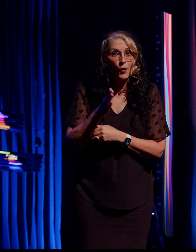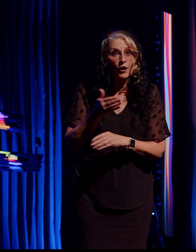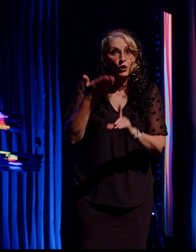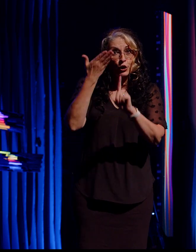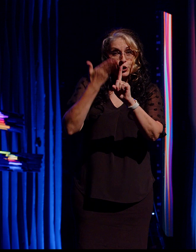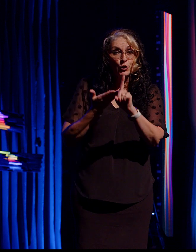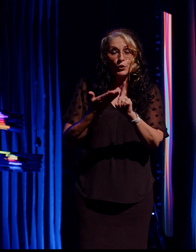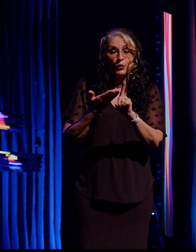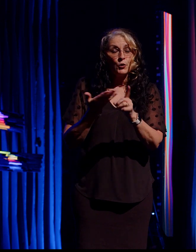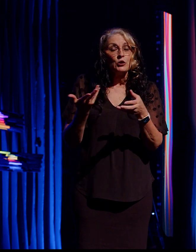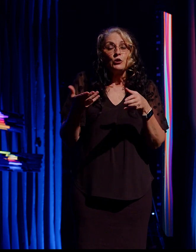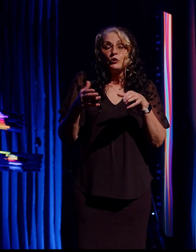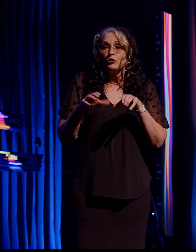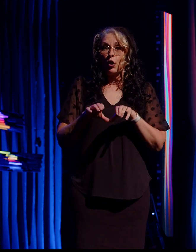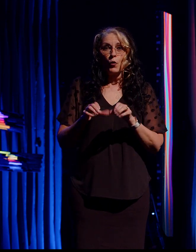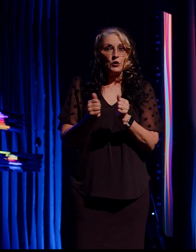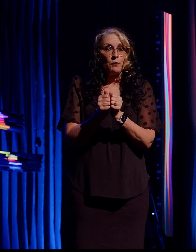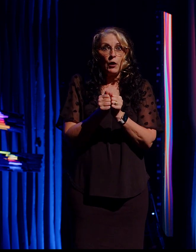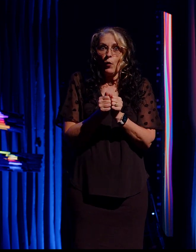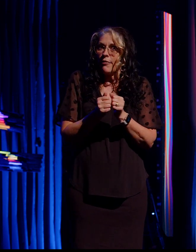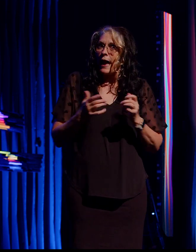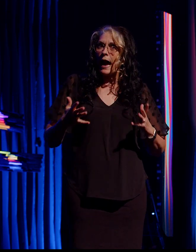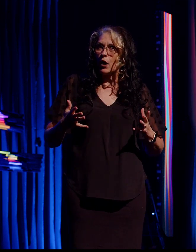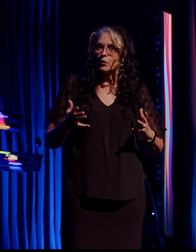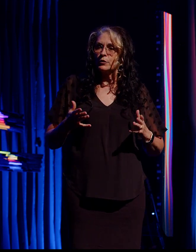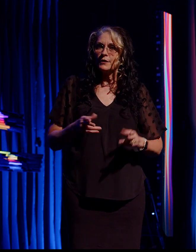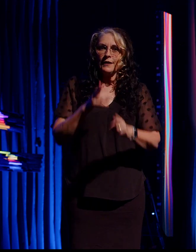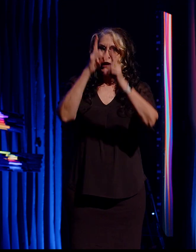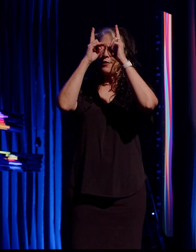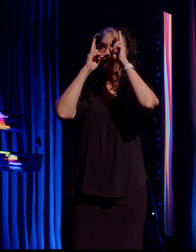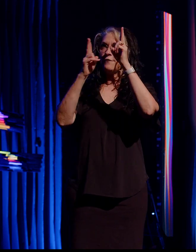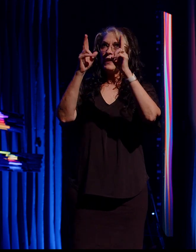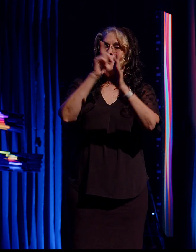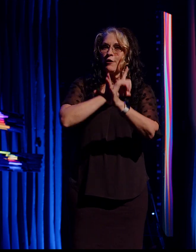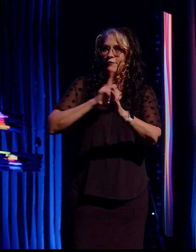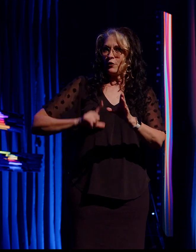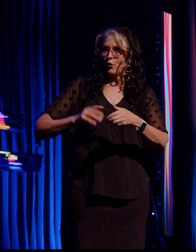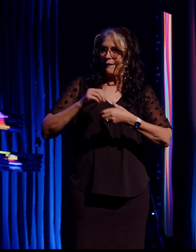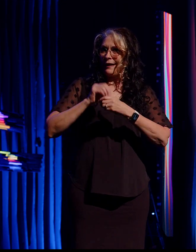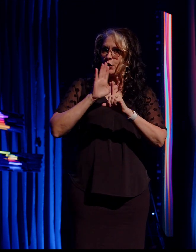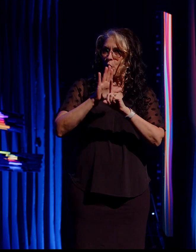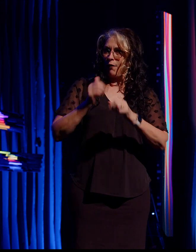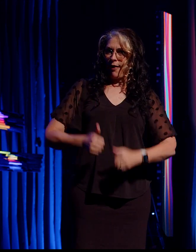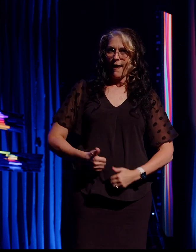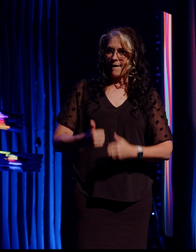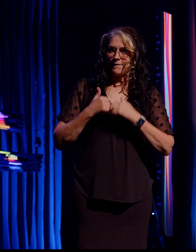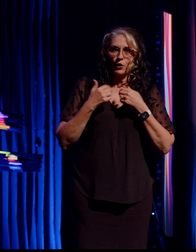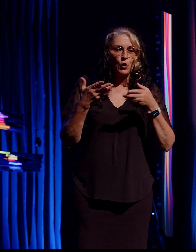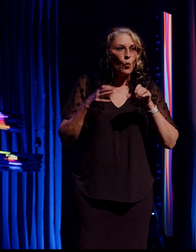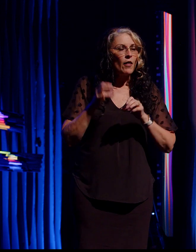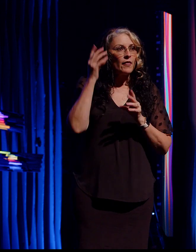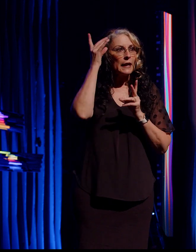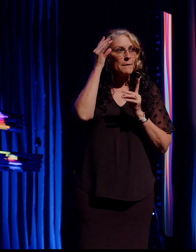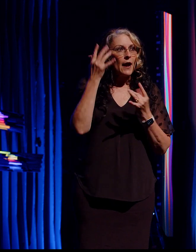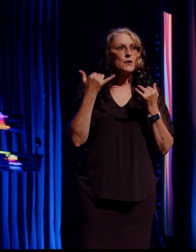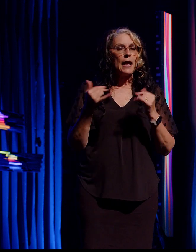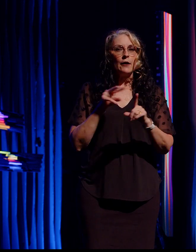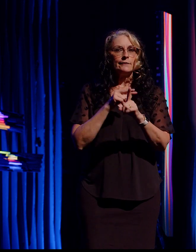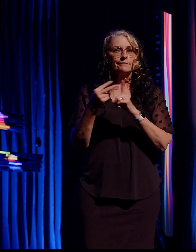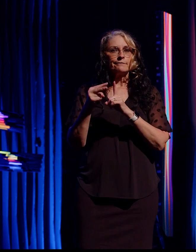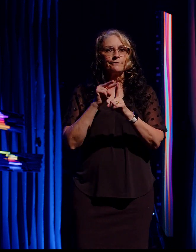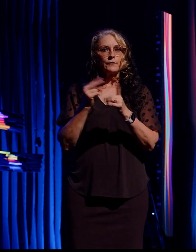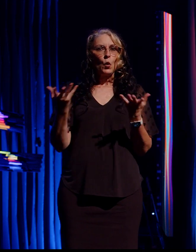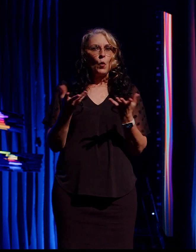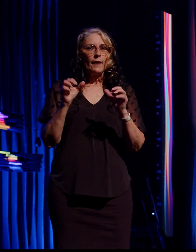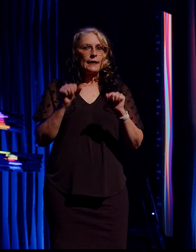You don't want to be without the fear of the Lord in your life. And even think about it this way,